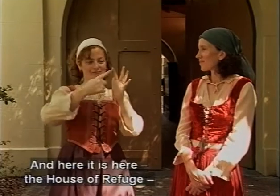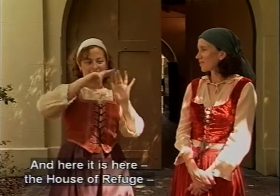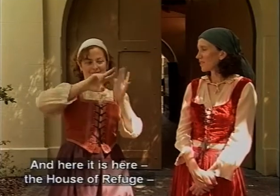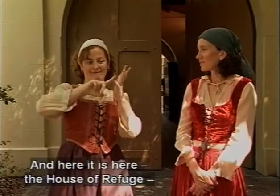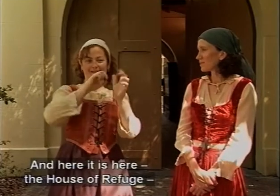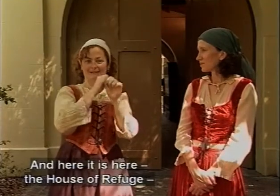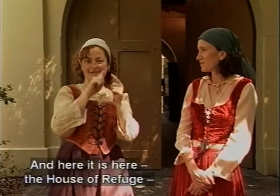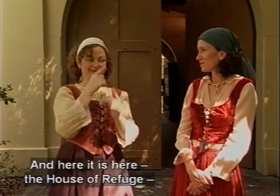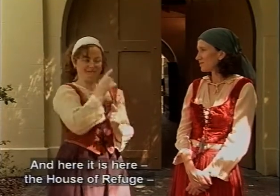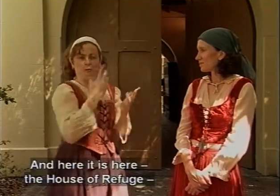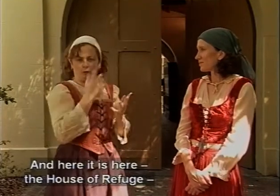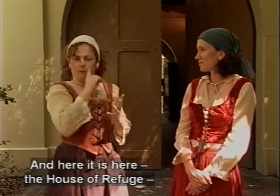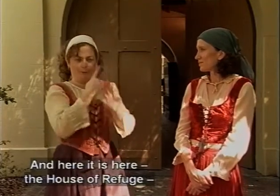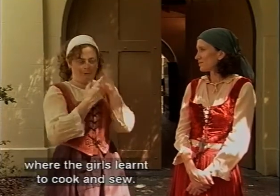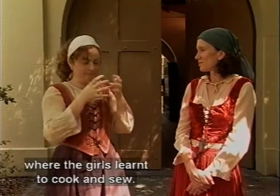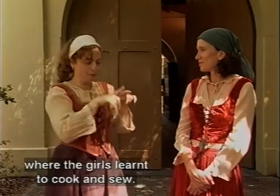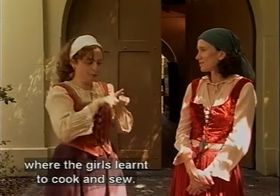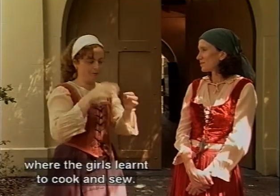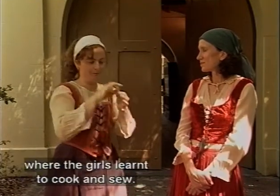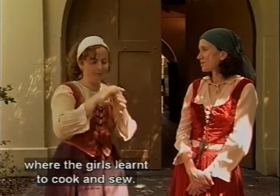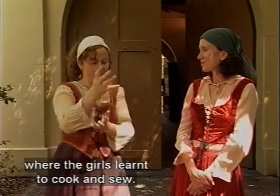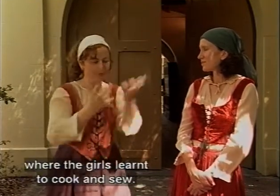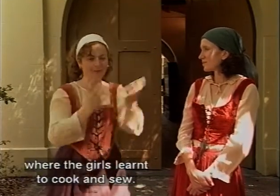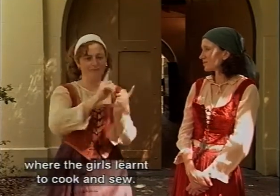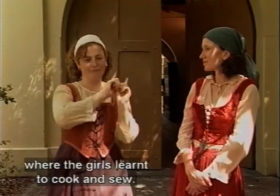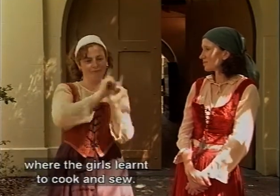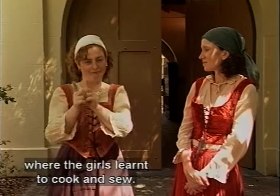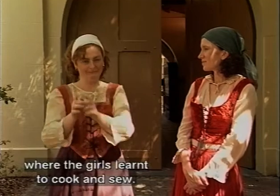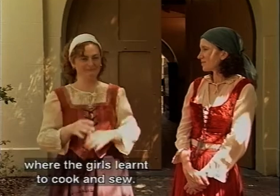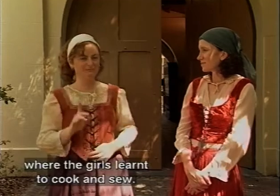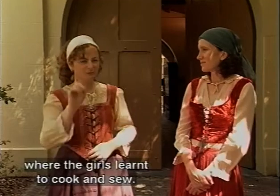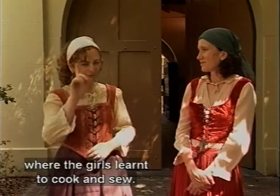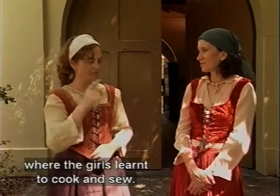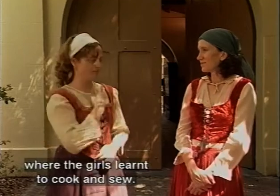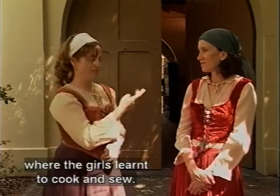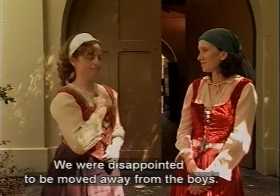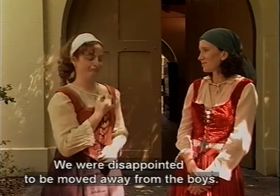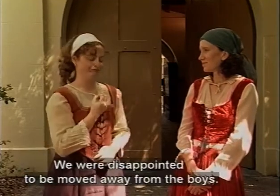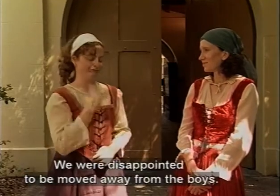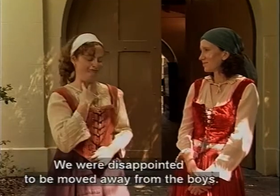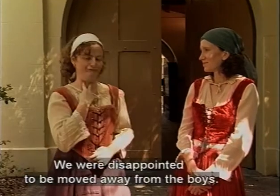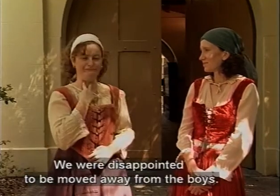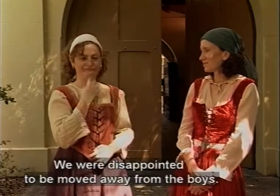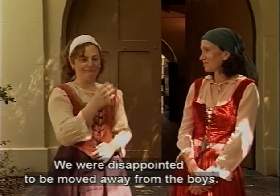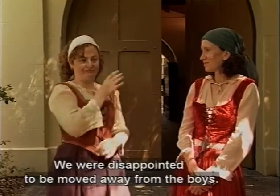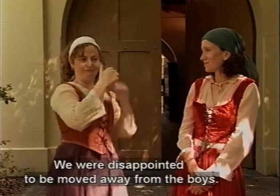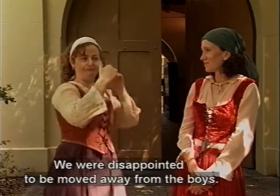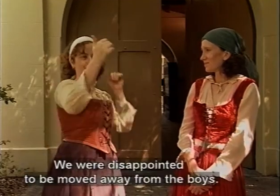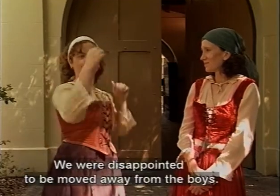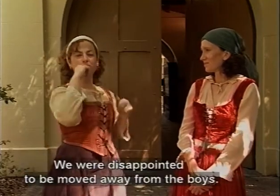House of Refuge, where the girls learnt to cook and to sew. But we were both very disappointed to be moved